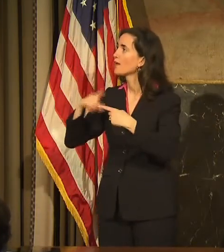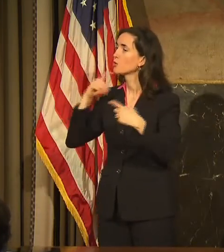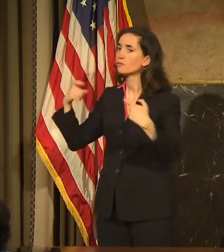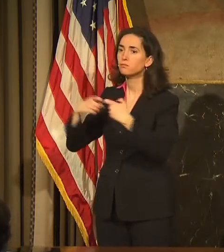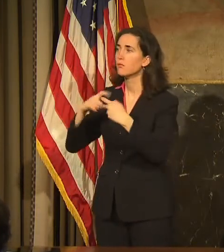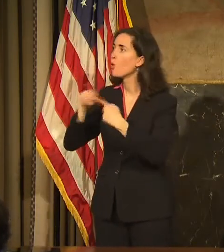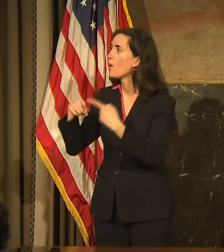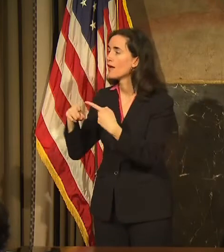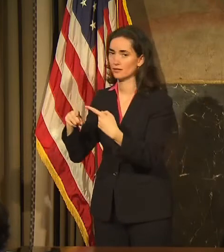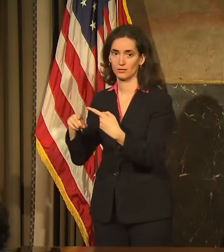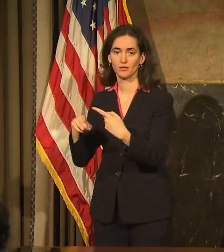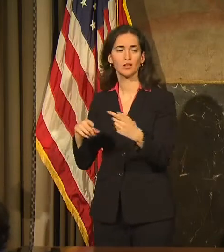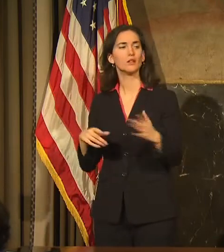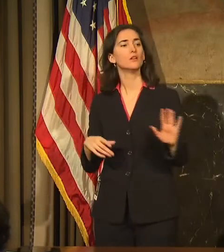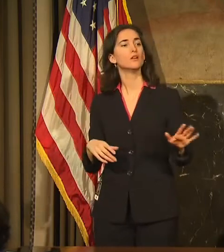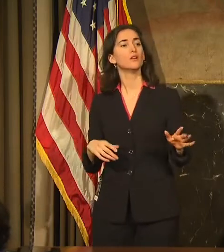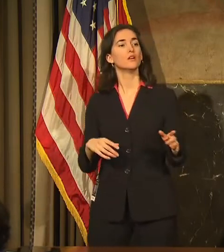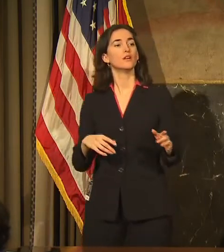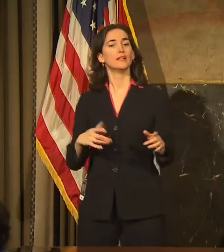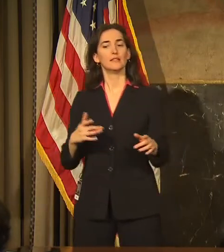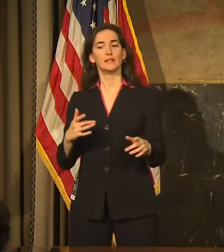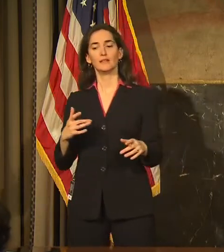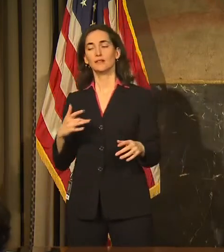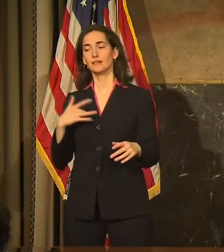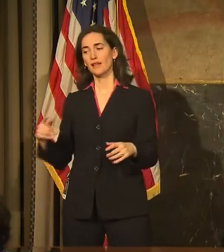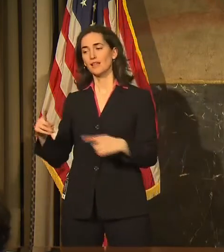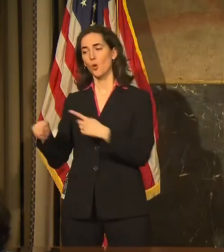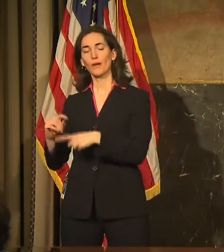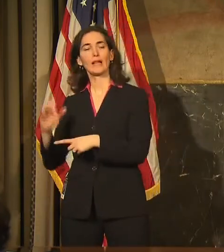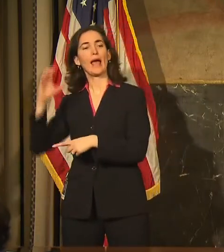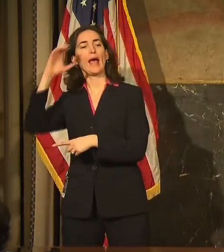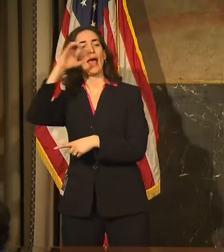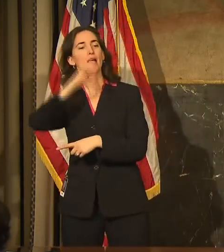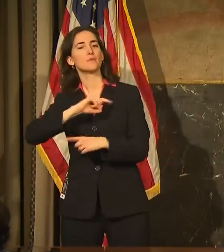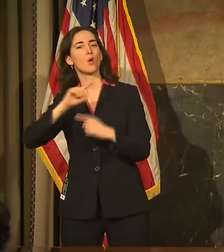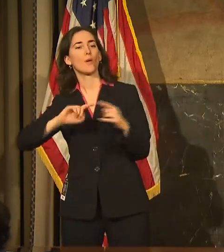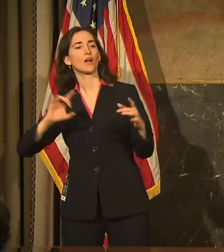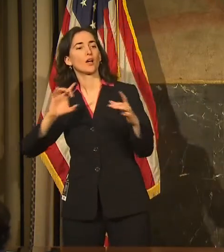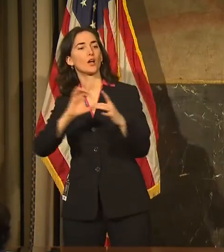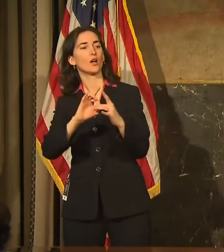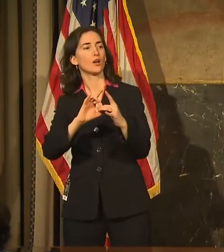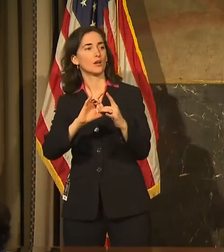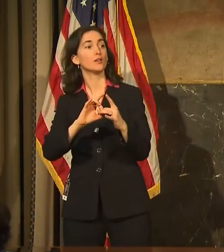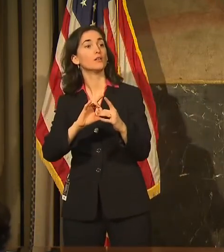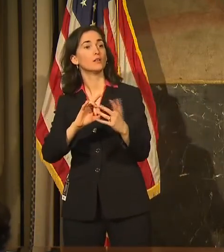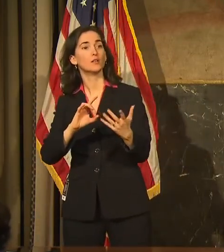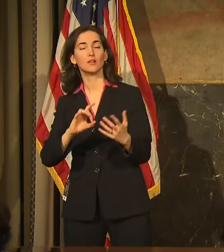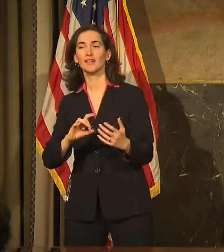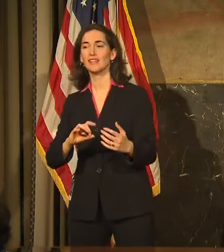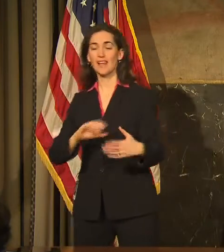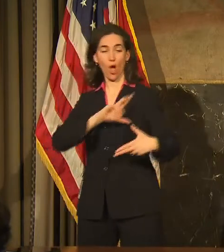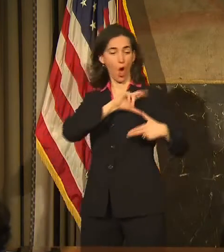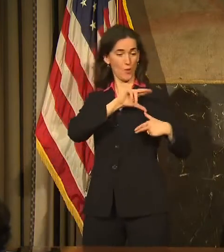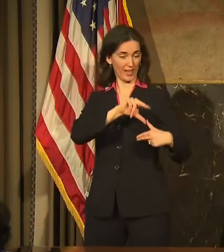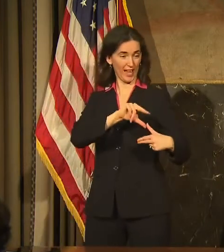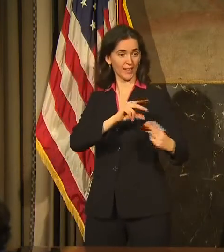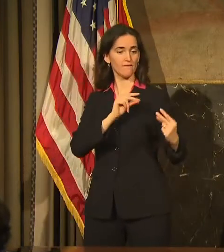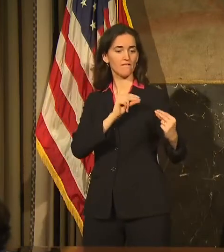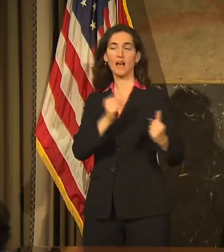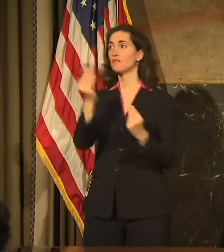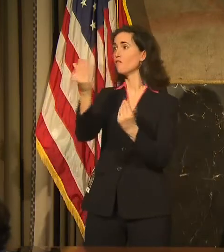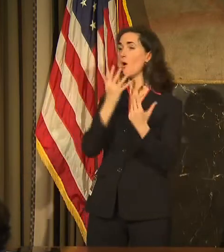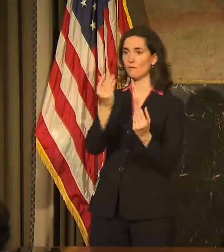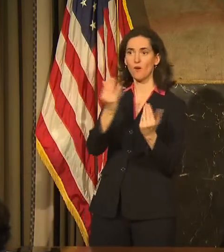or at least we get information about an estimate of restoration of power sooner after a hurricane than we did in